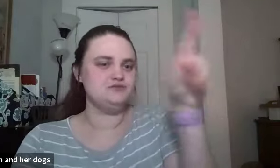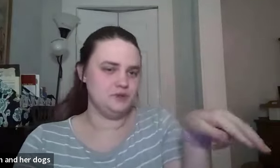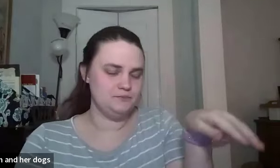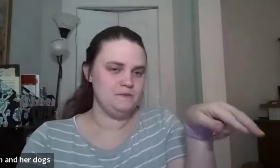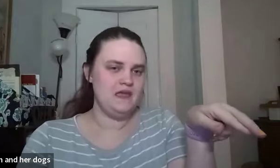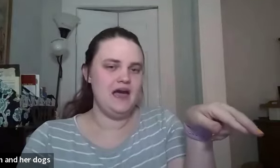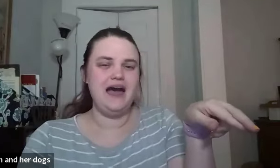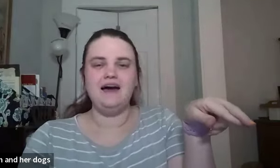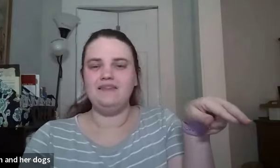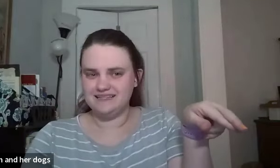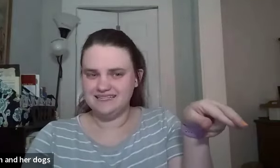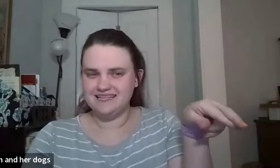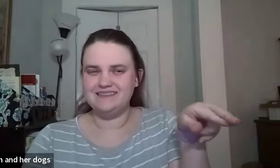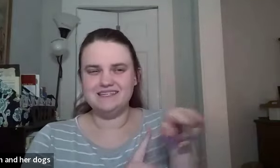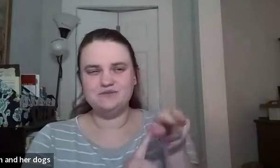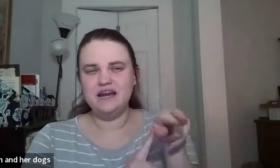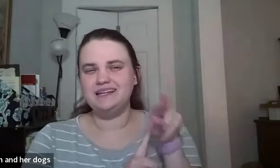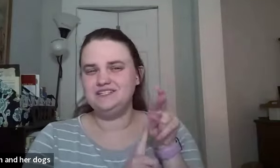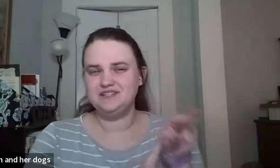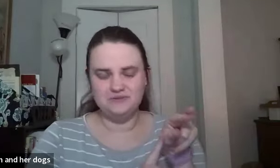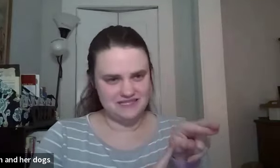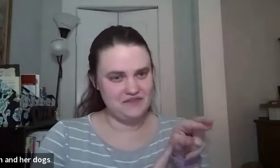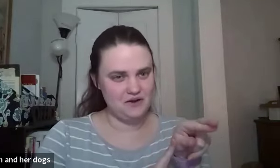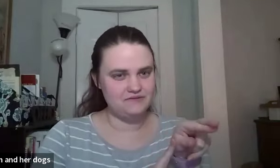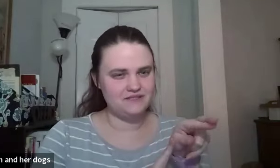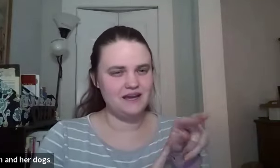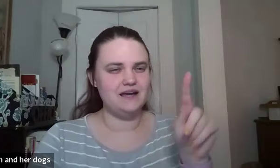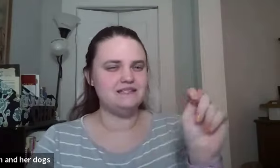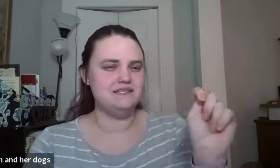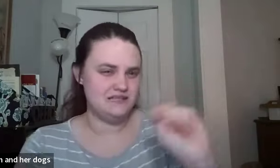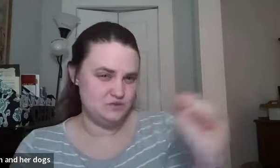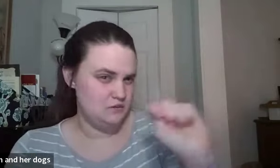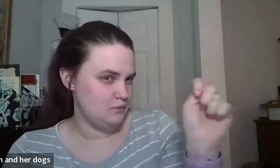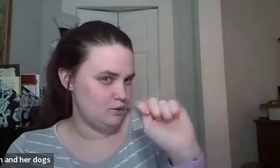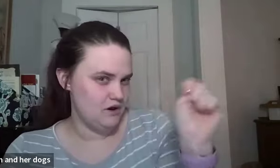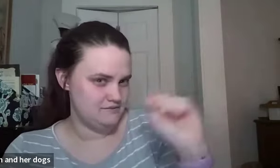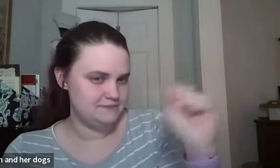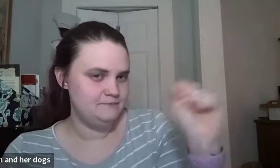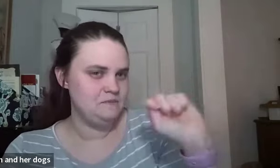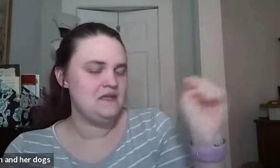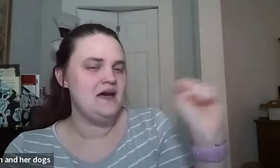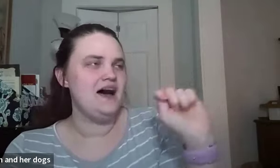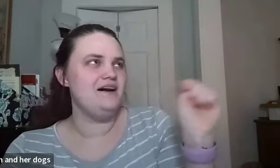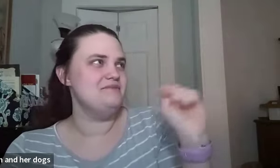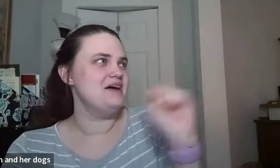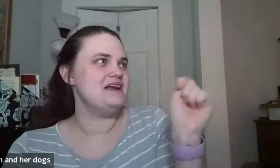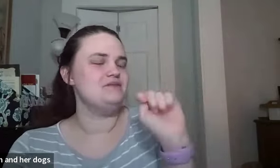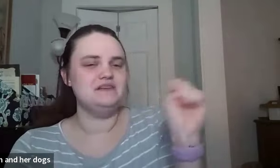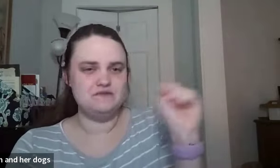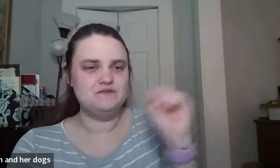restroom. Like I said, this one I don't see that often. I see this one more often. And I'll never